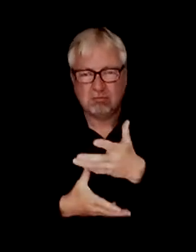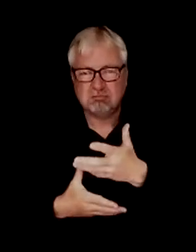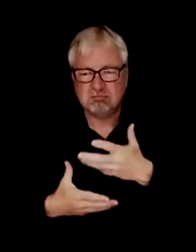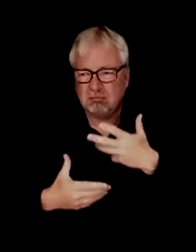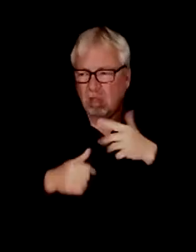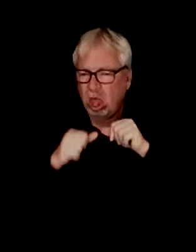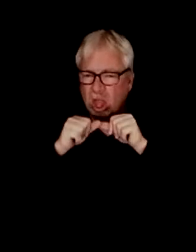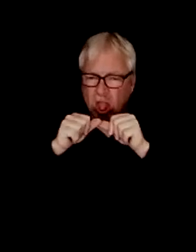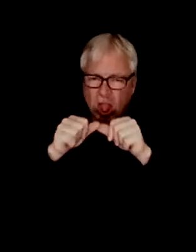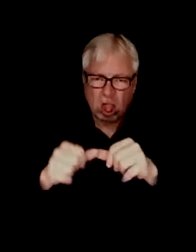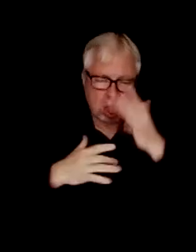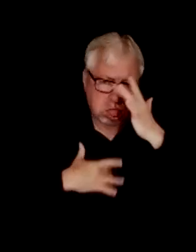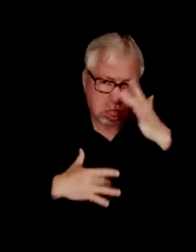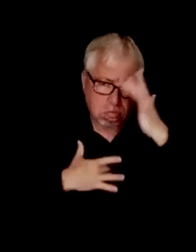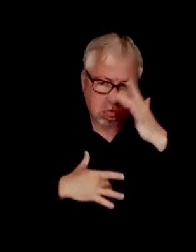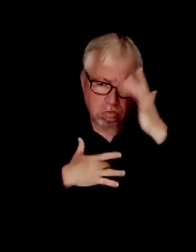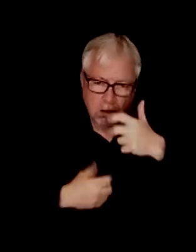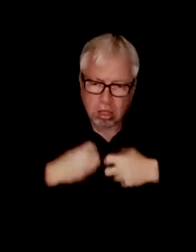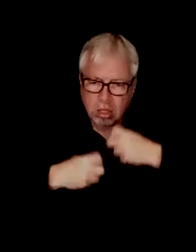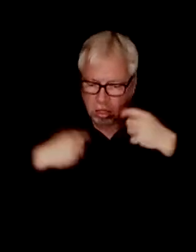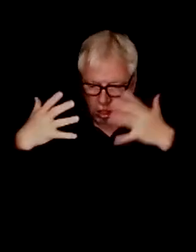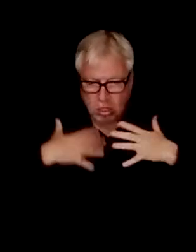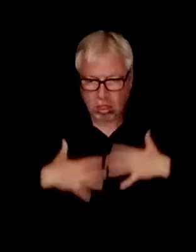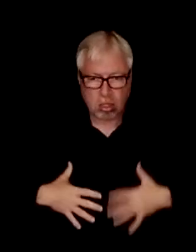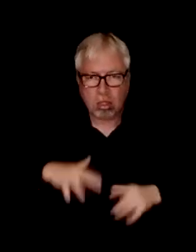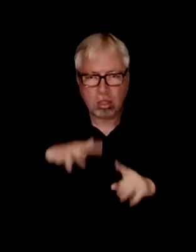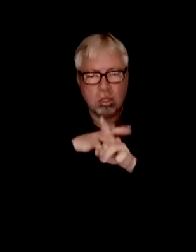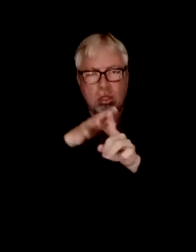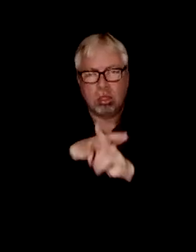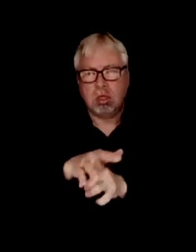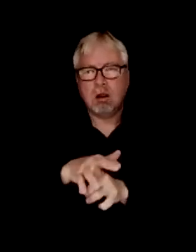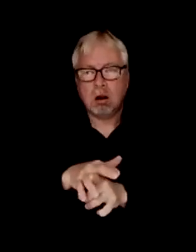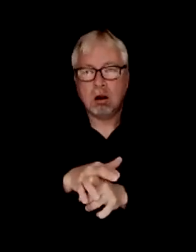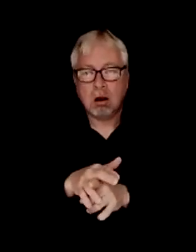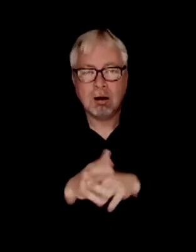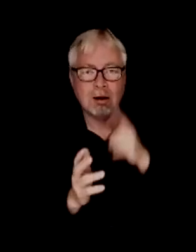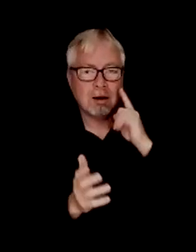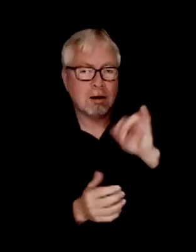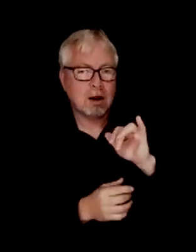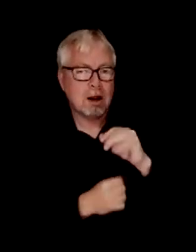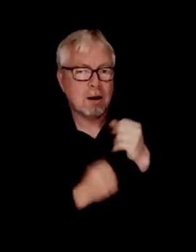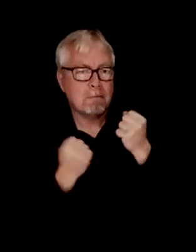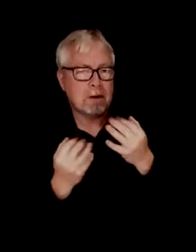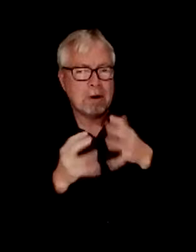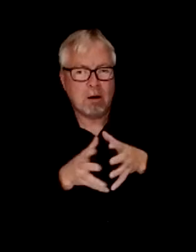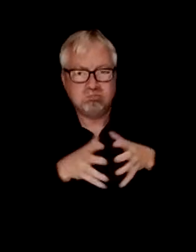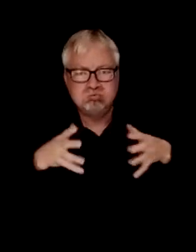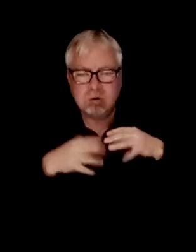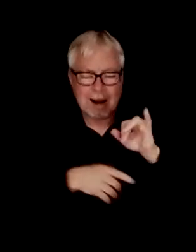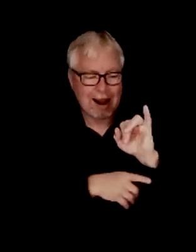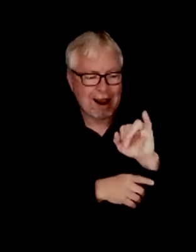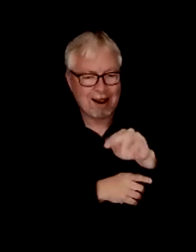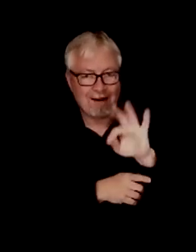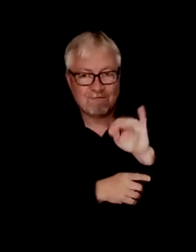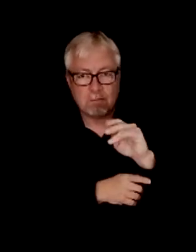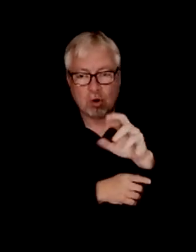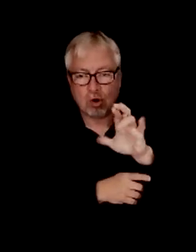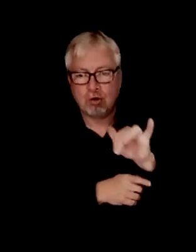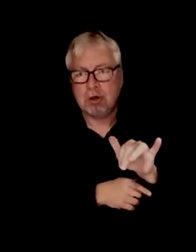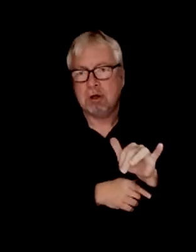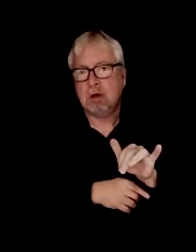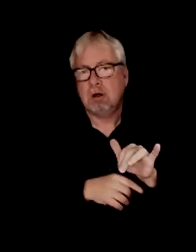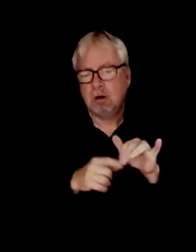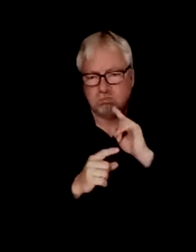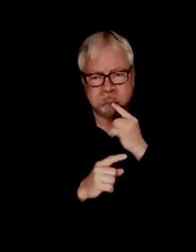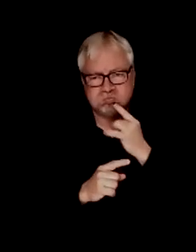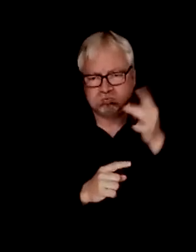MIS-C. In addition, we talk about this a lot, but I think sometimes people still don't appreciate the full